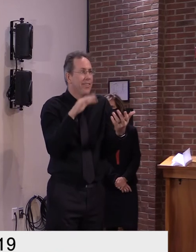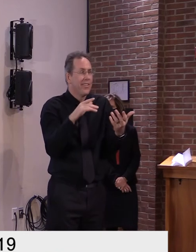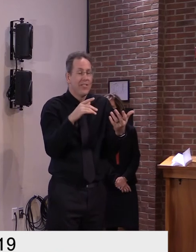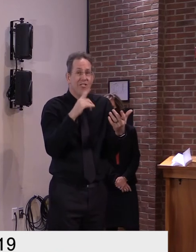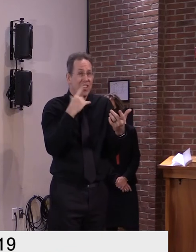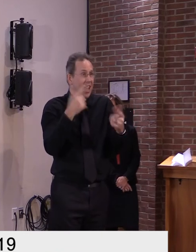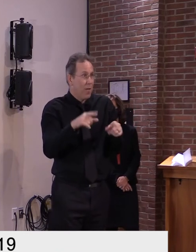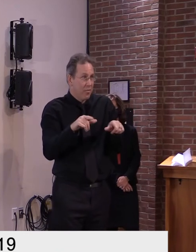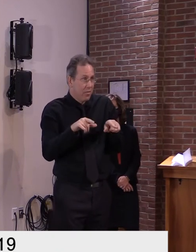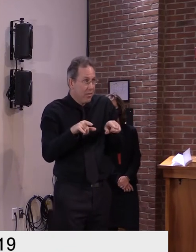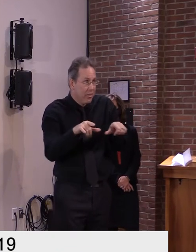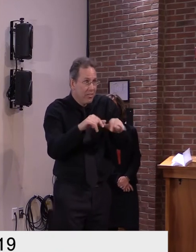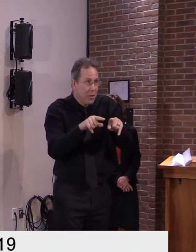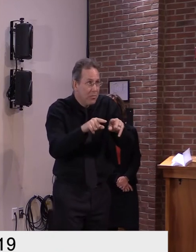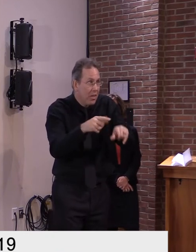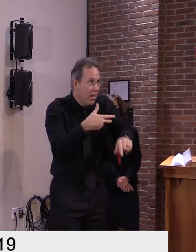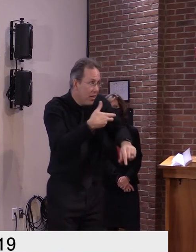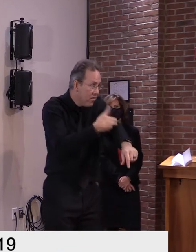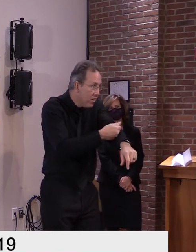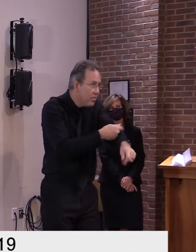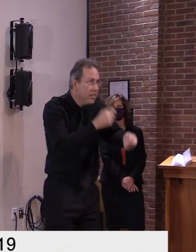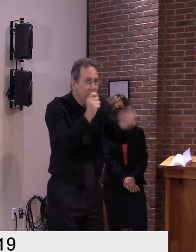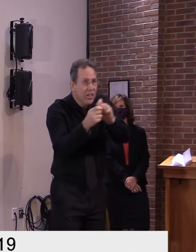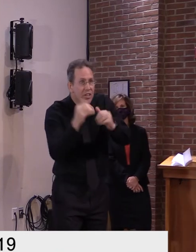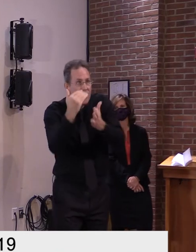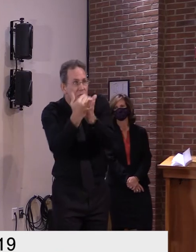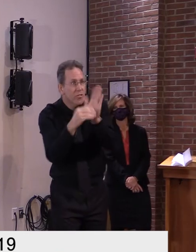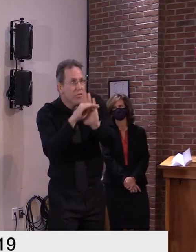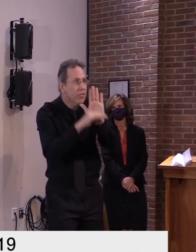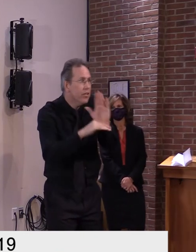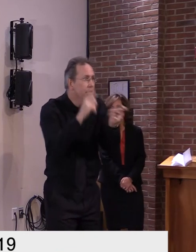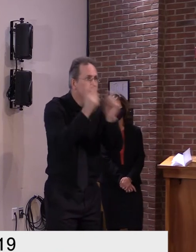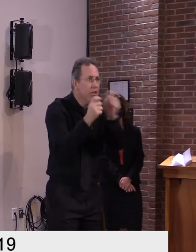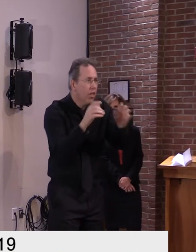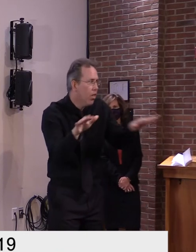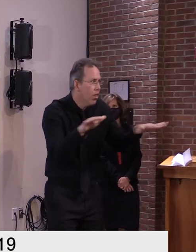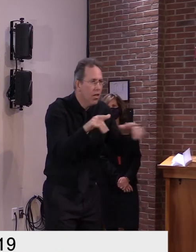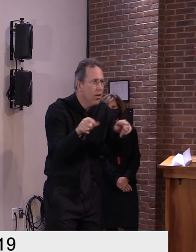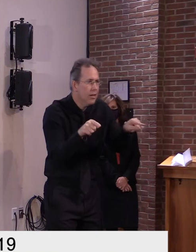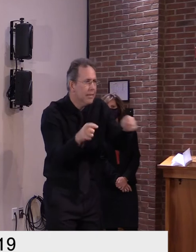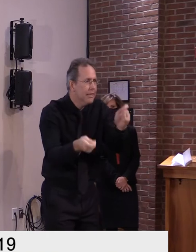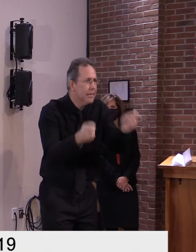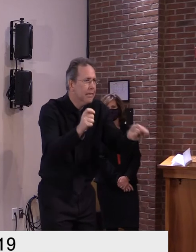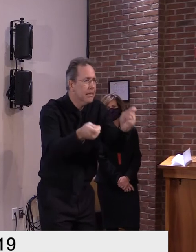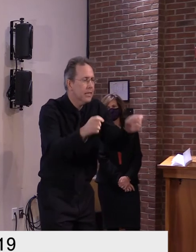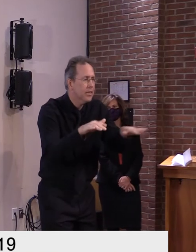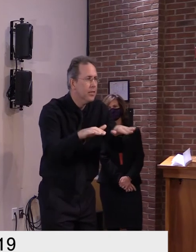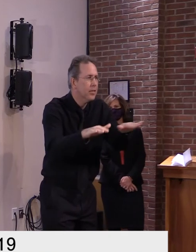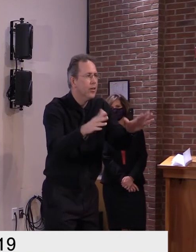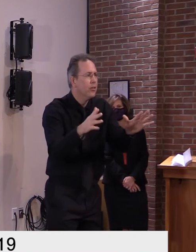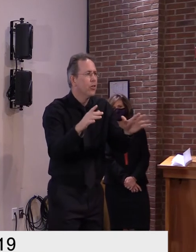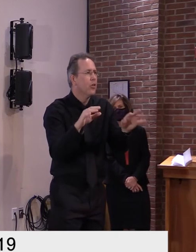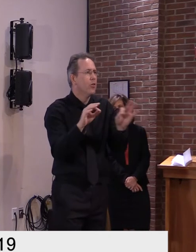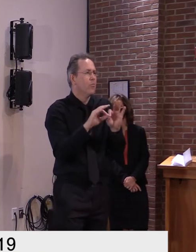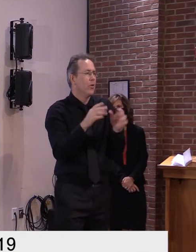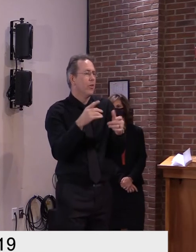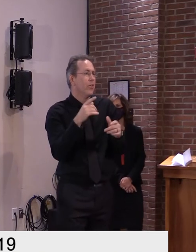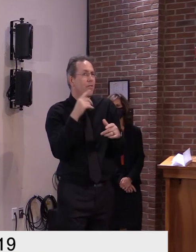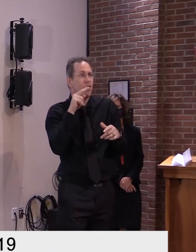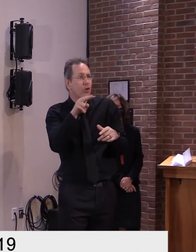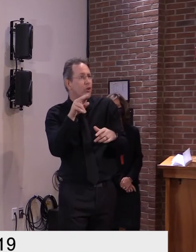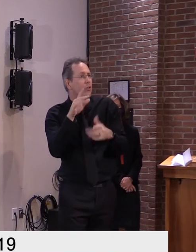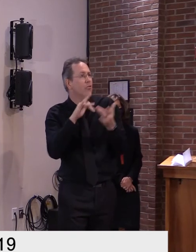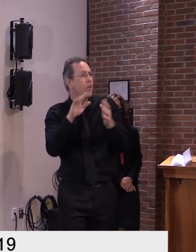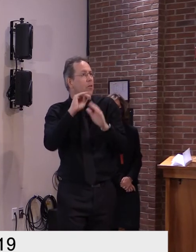another, that we will be able to get to a point where we're able to open up the travel map sooner rather than